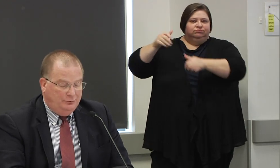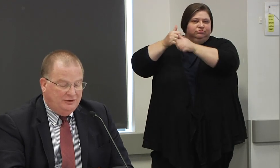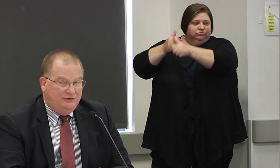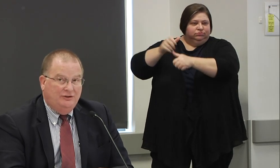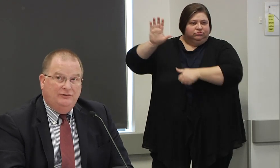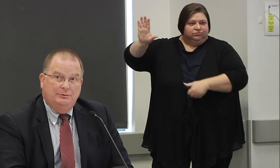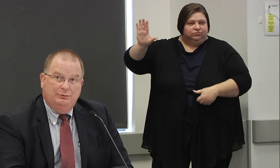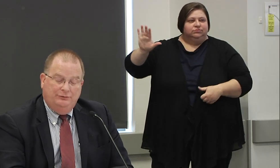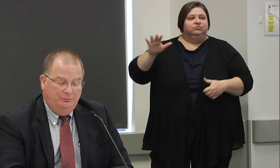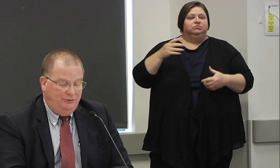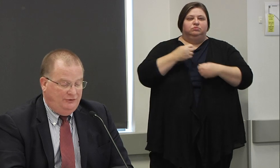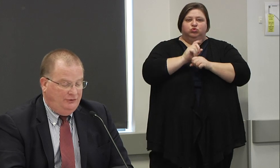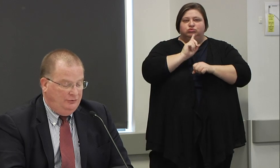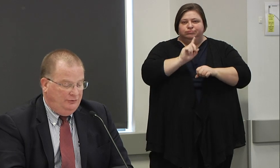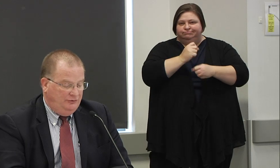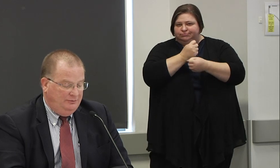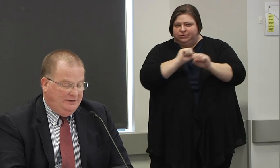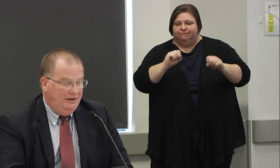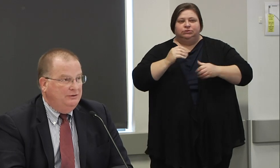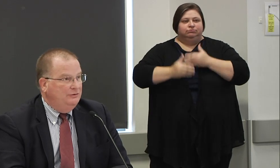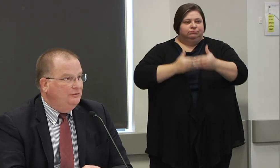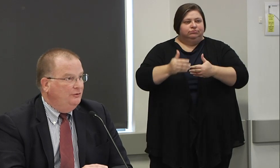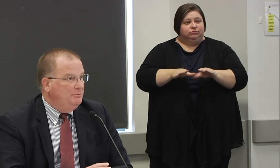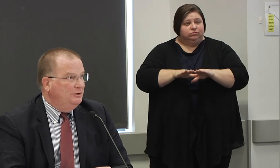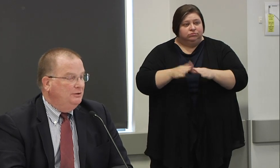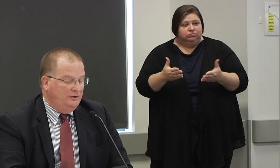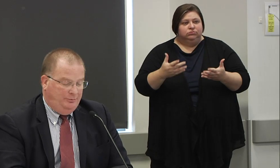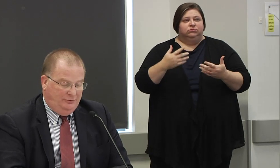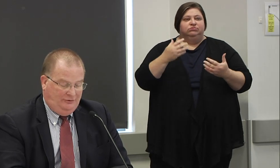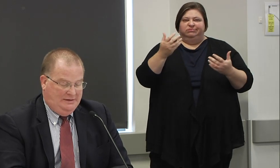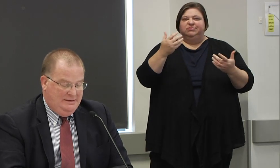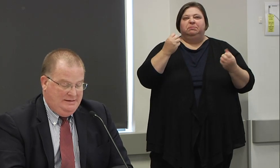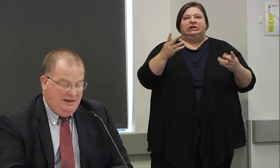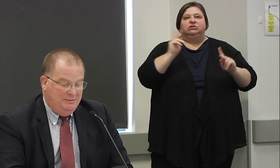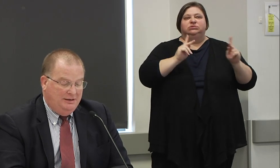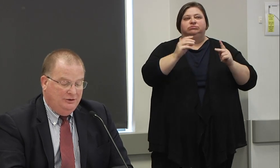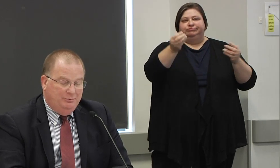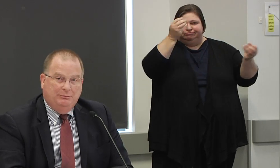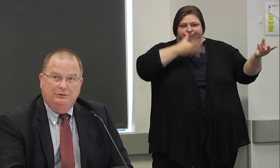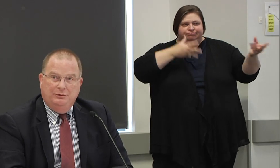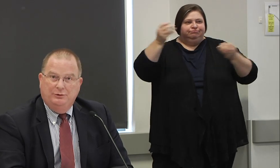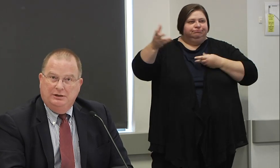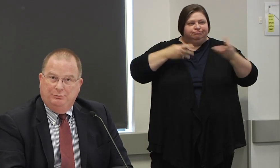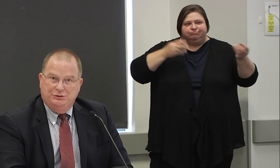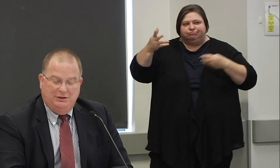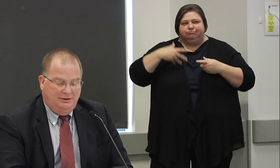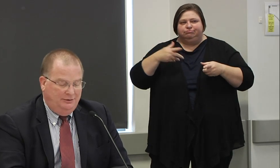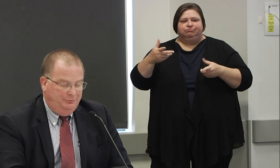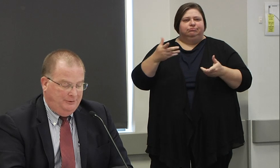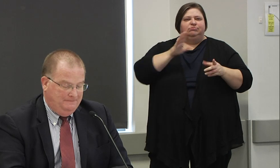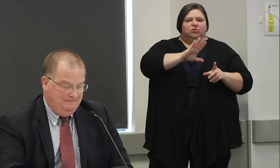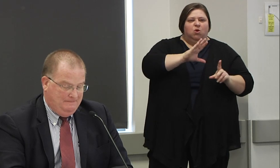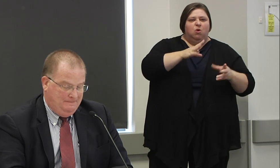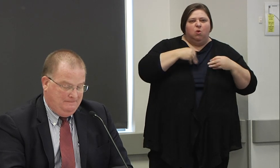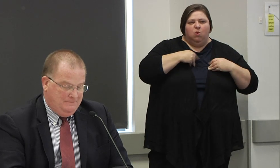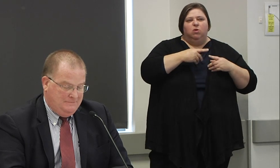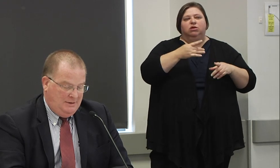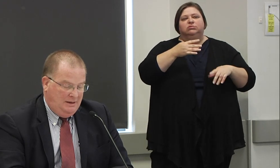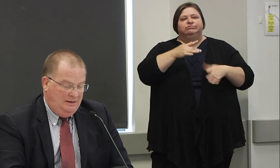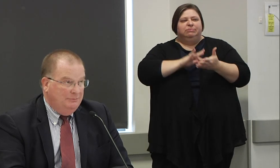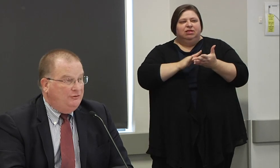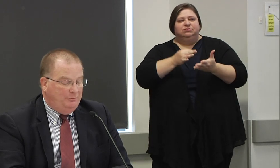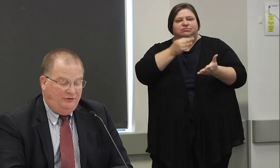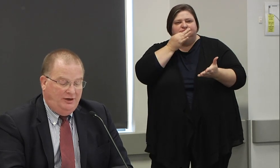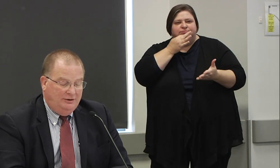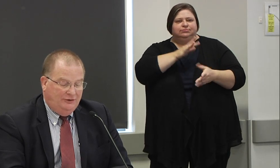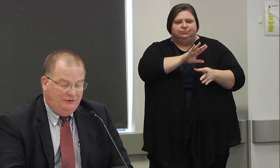with extensive input from business owners, county officials, medical experts, and many other people, and we really appreciate their input. Let me